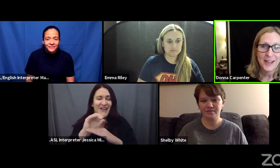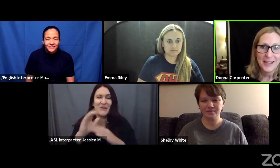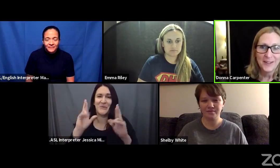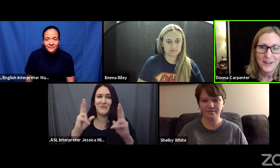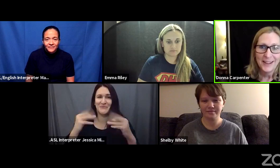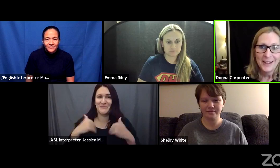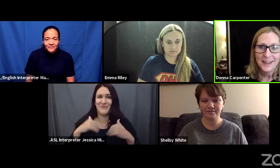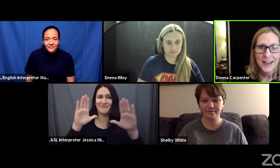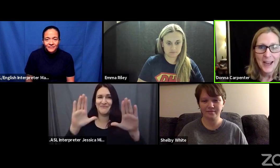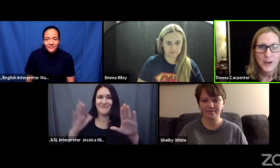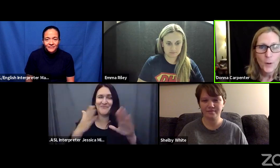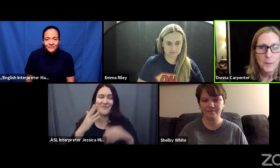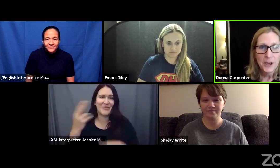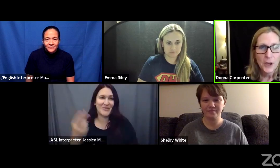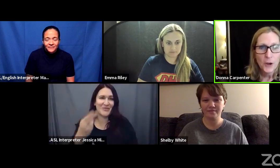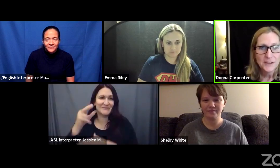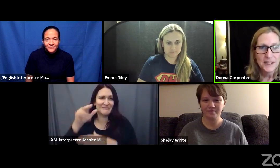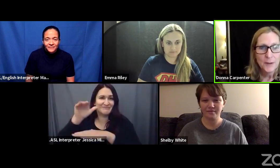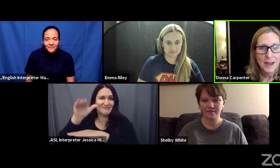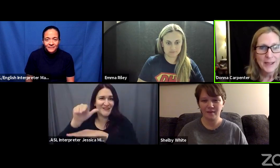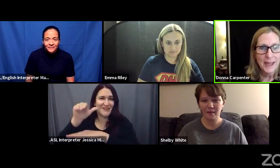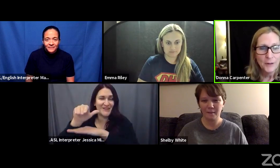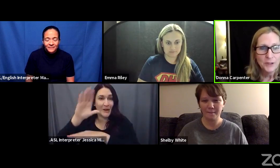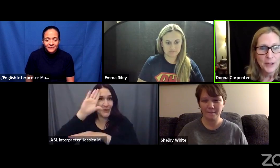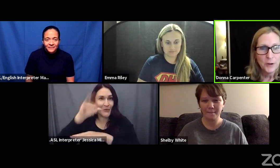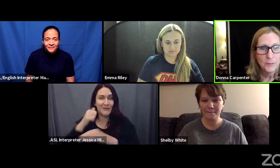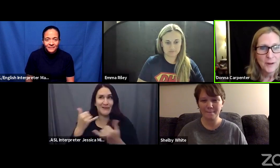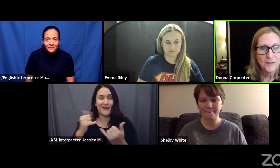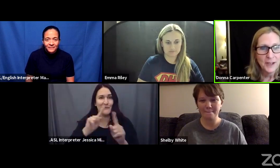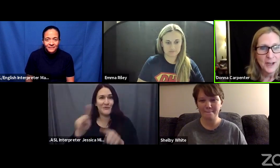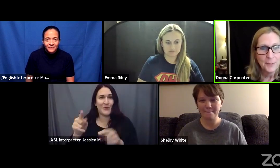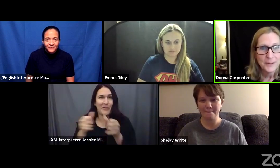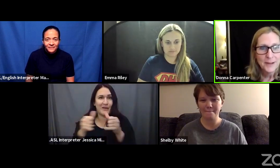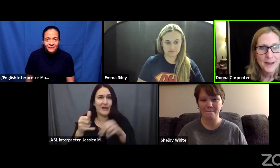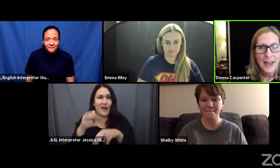terrific Thursday evening. I know I'm going to go sit on my couch